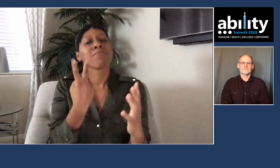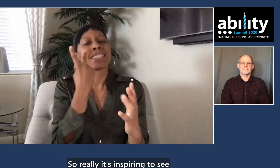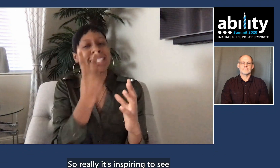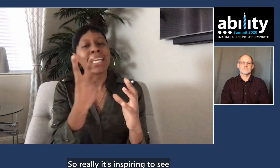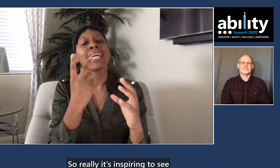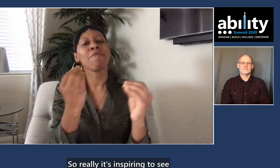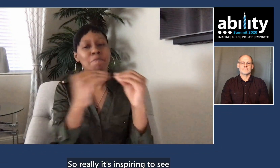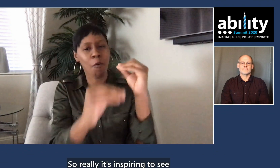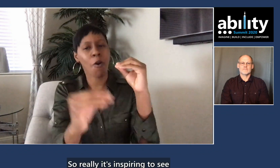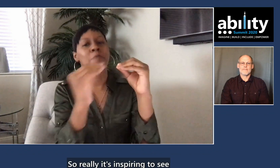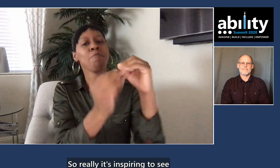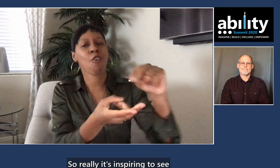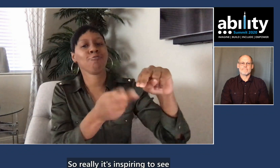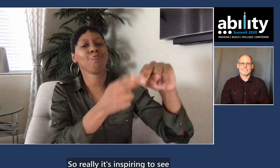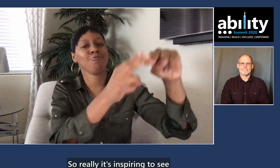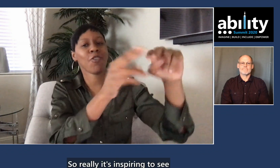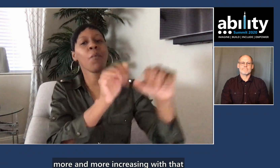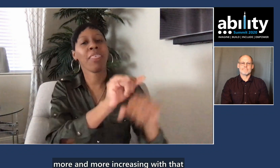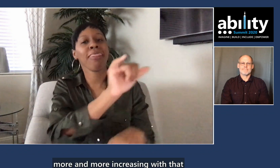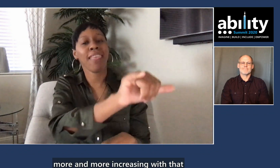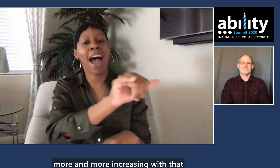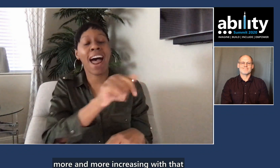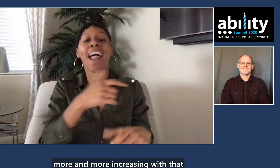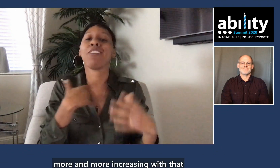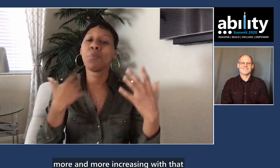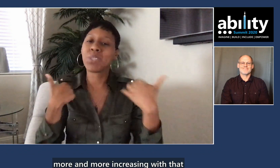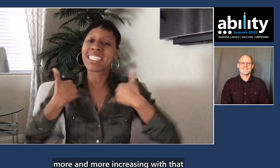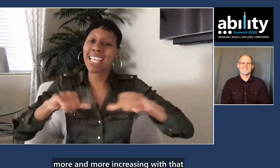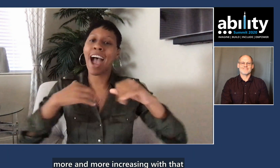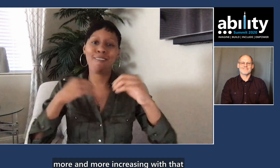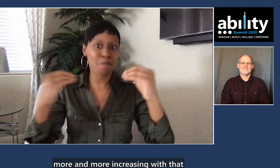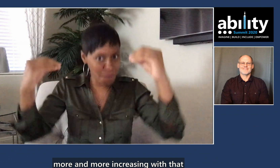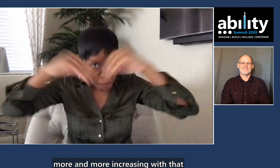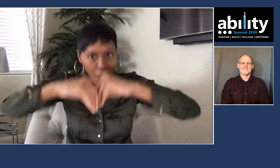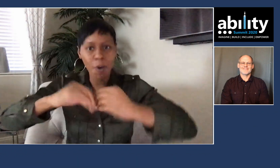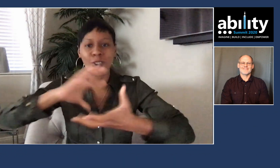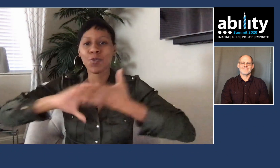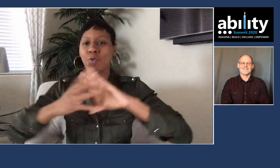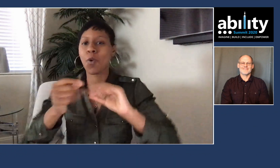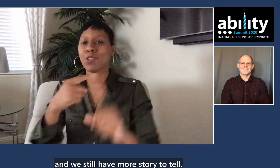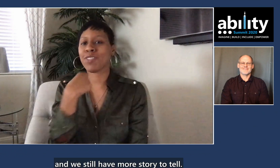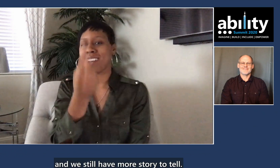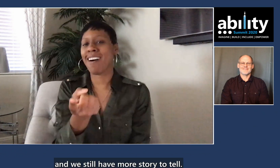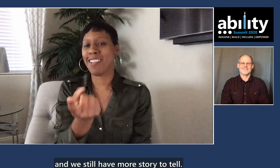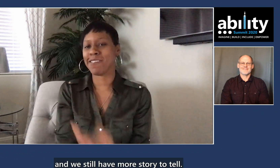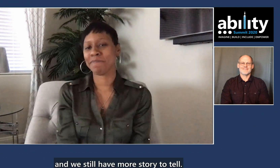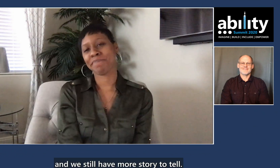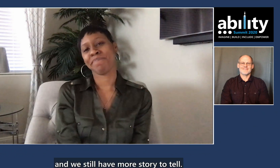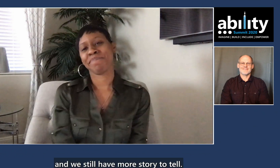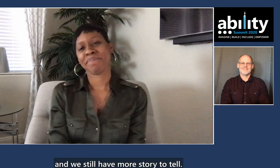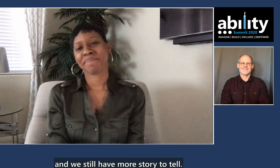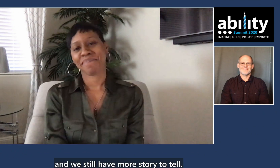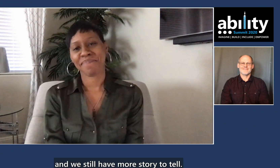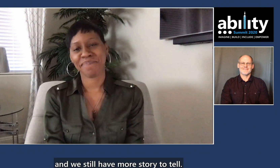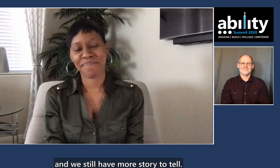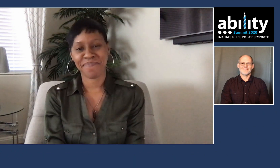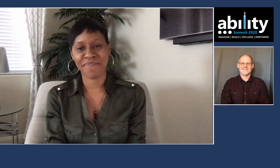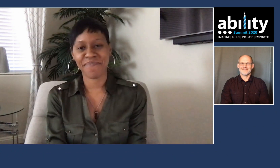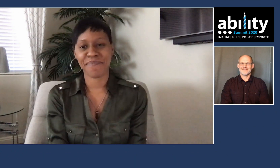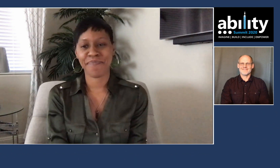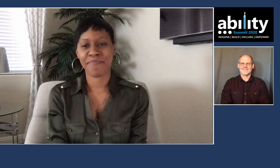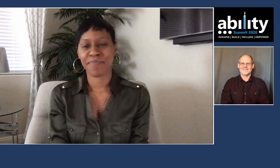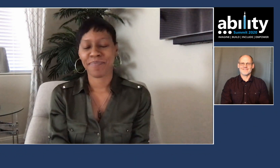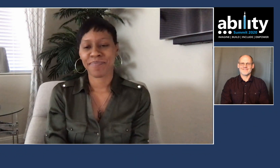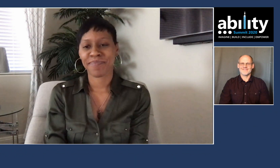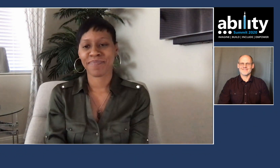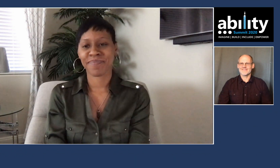So really, it's inspiring to see more and more increasing with that. and we still have more story to tell.